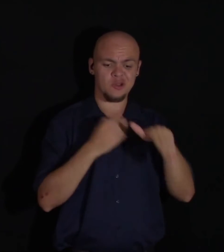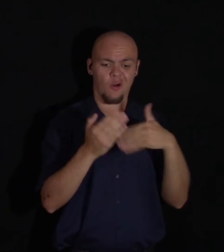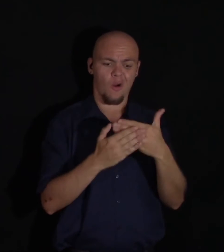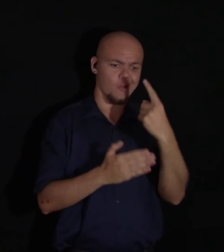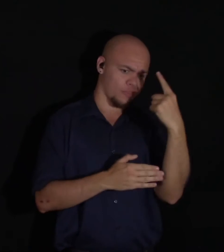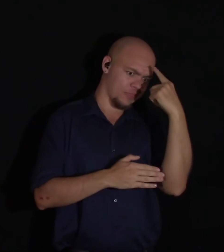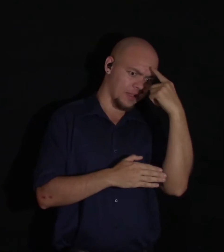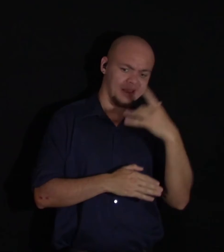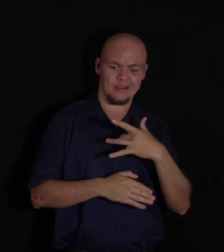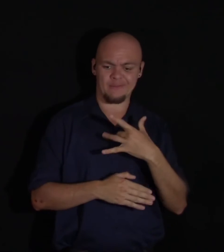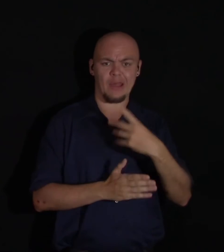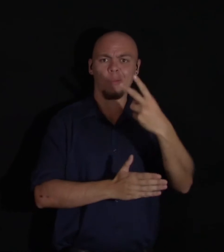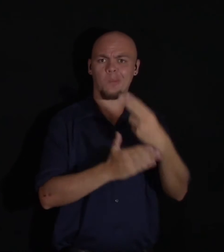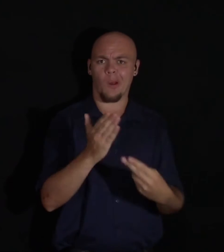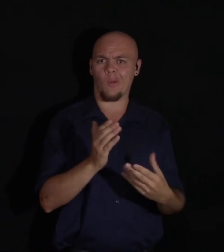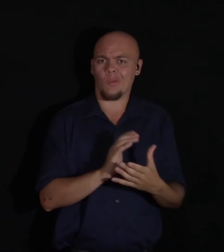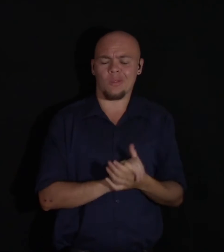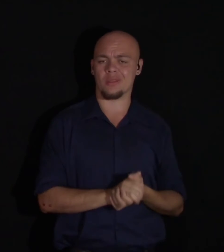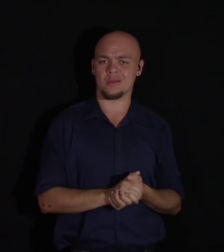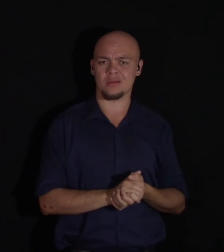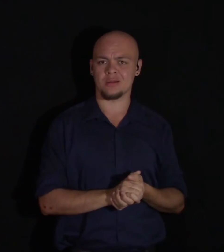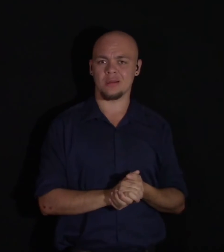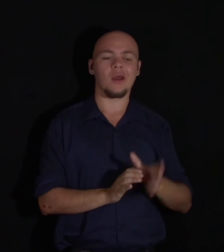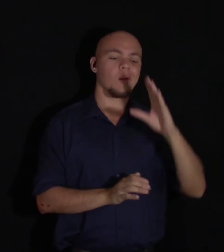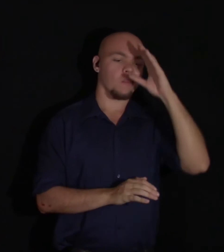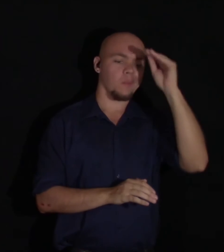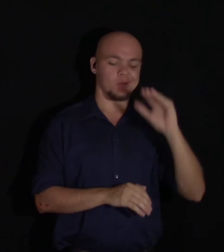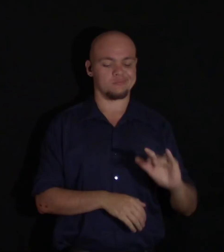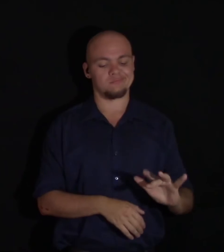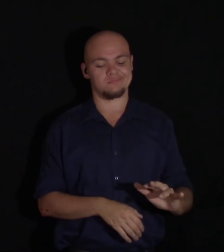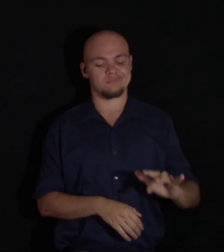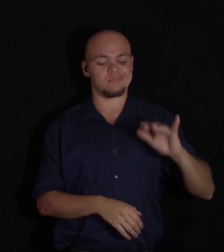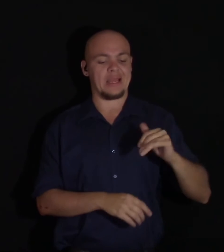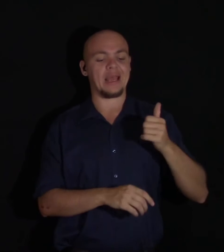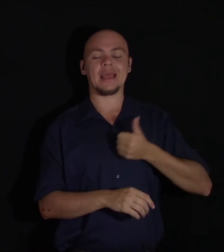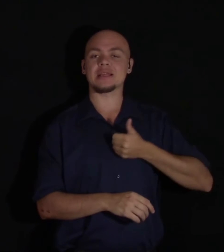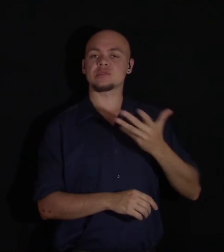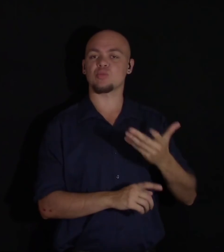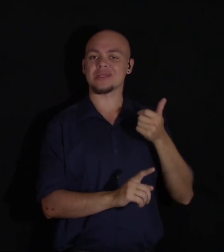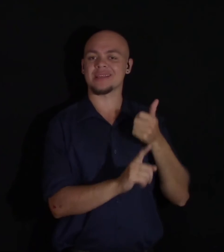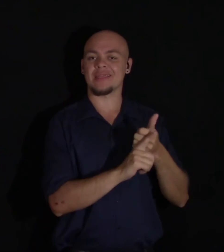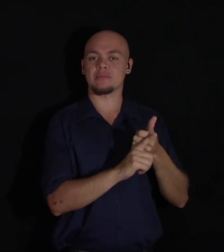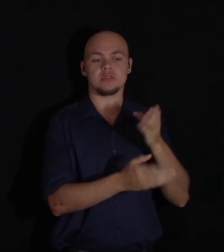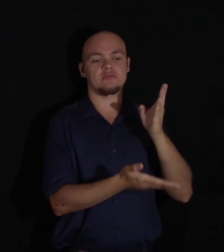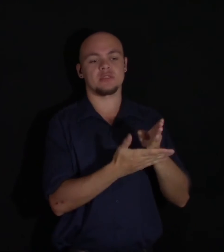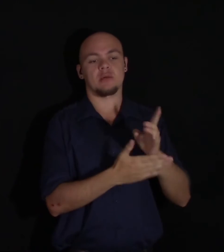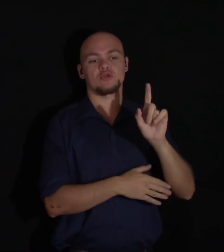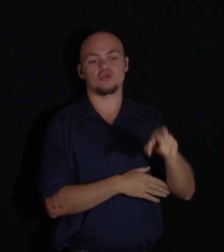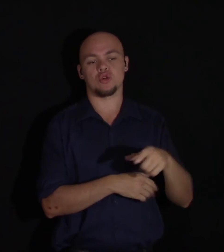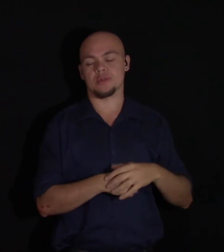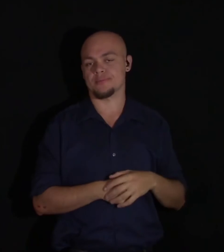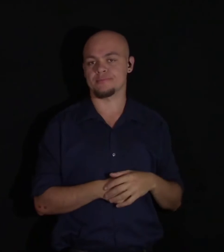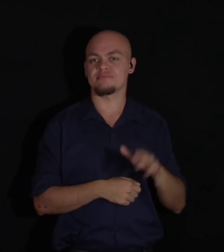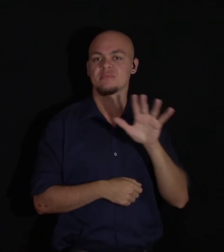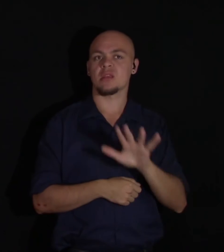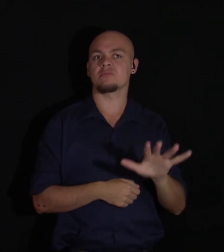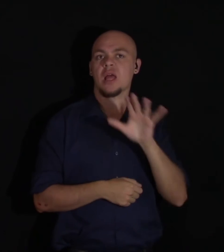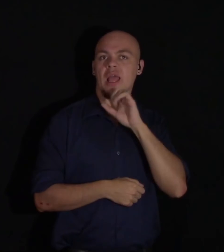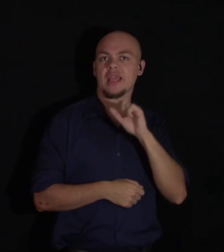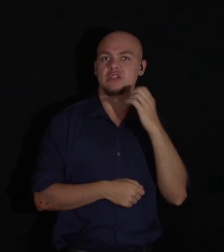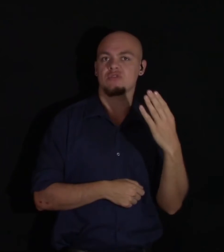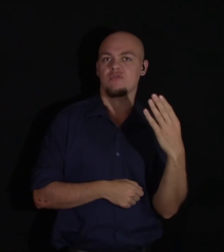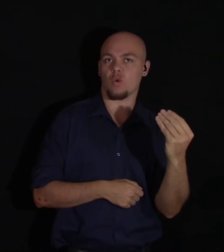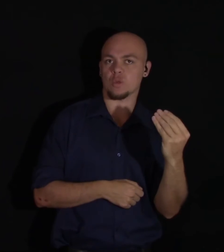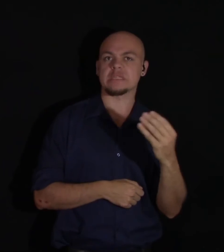As boys grow older, they begin to feel the need to stop expressing themselves. This is usually around the age of 14